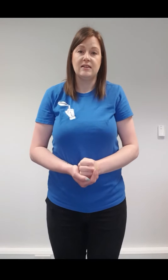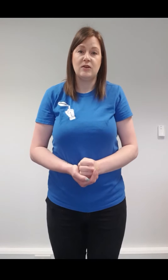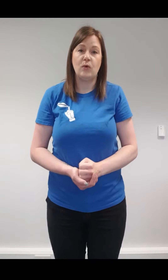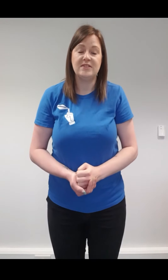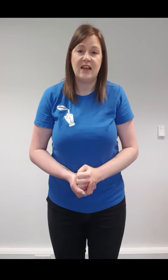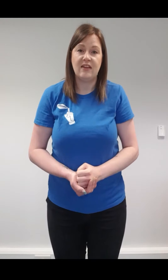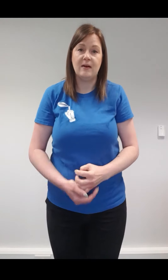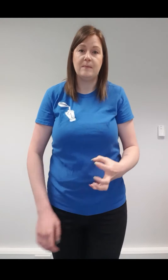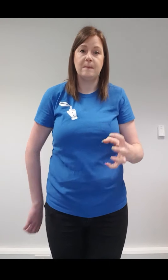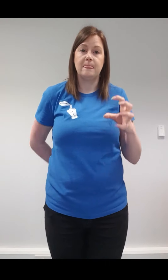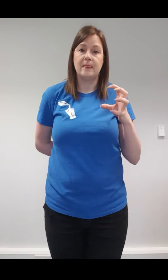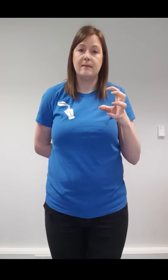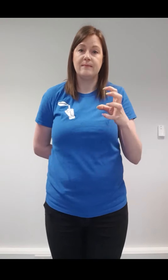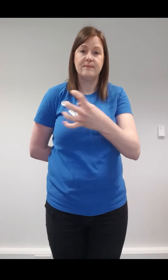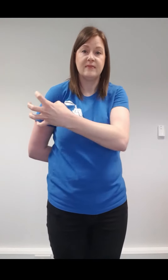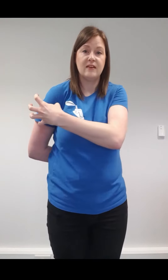So all together,